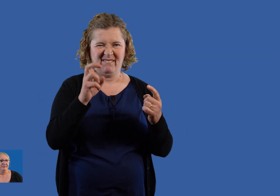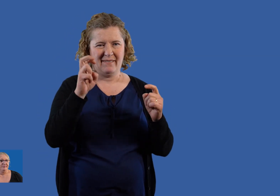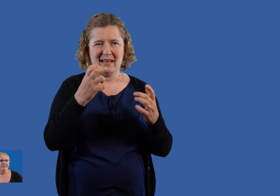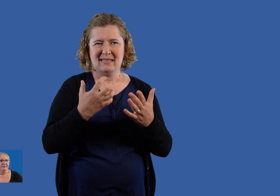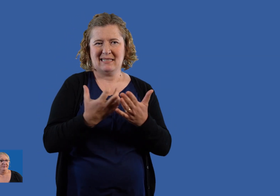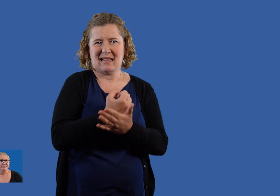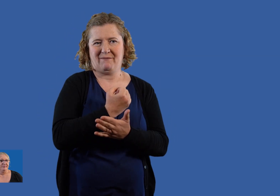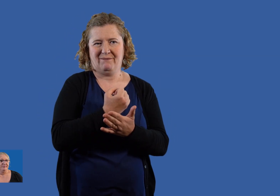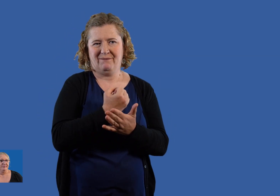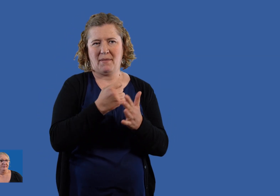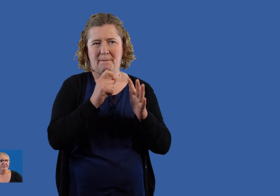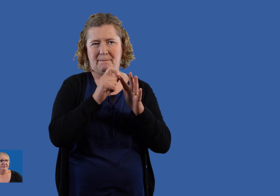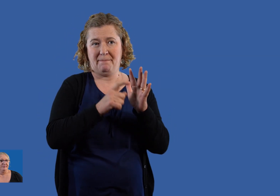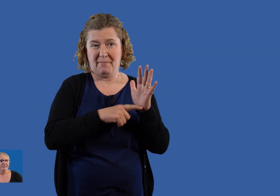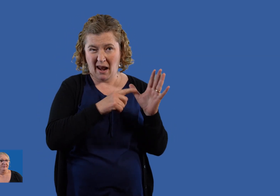safety plan.